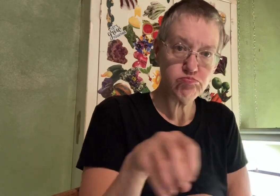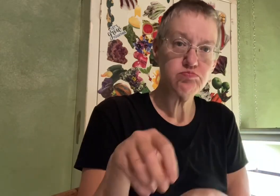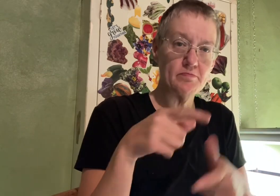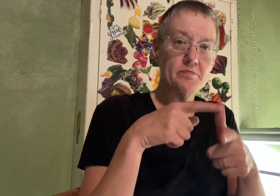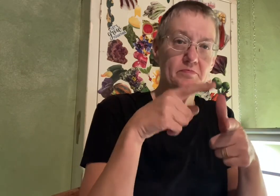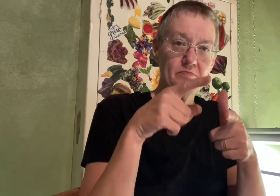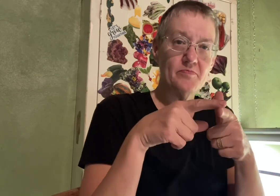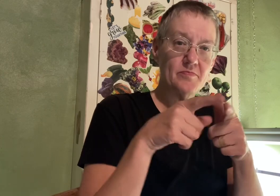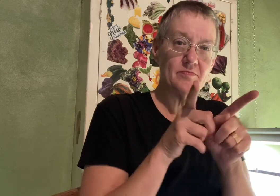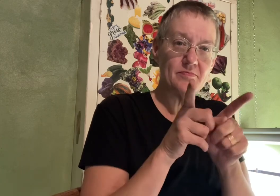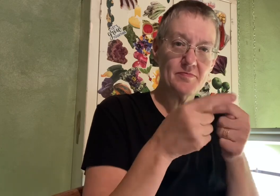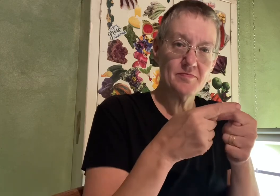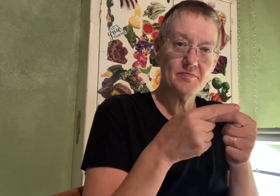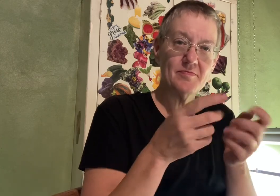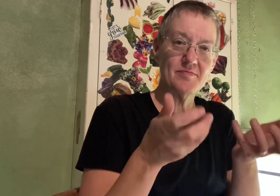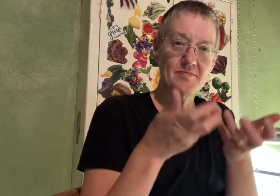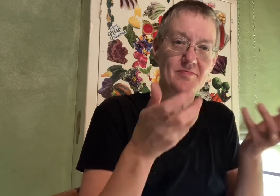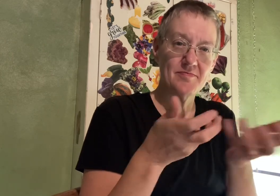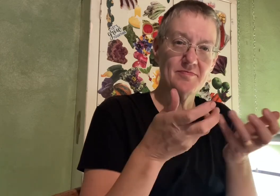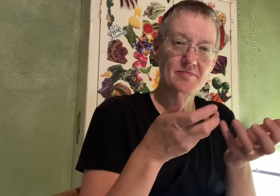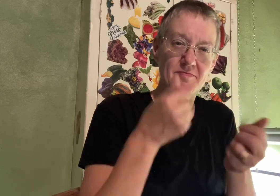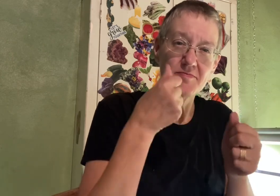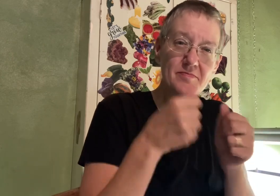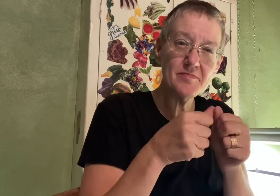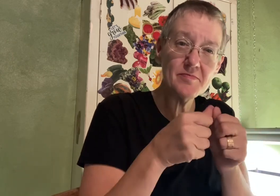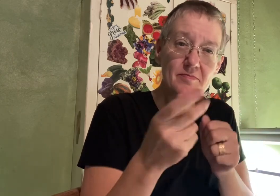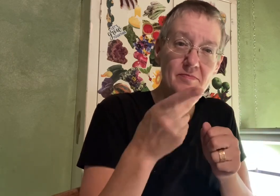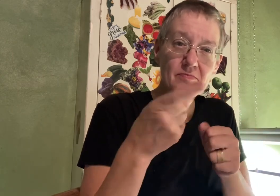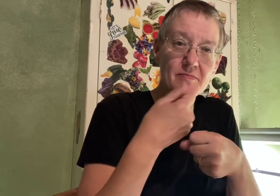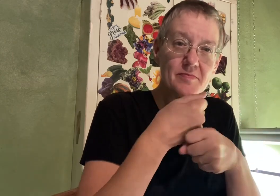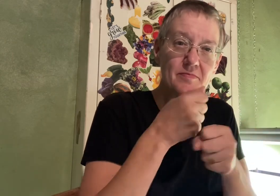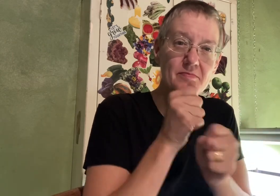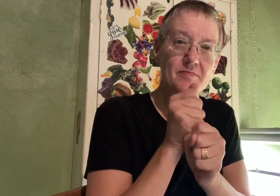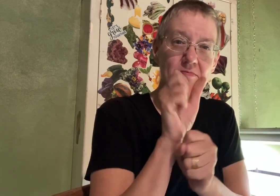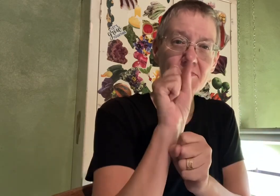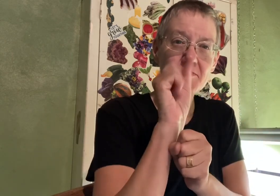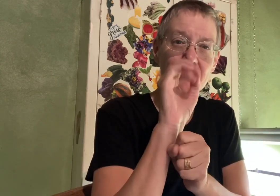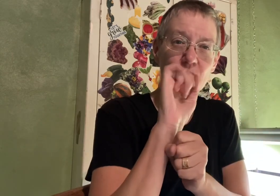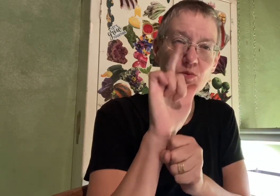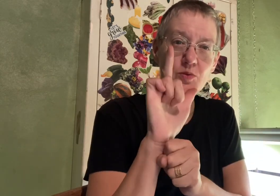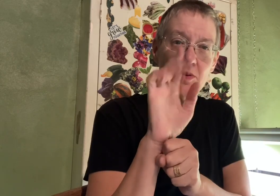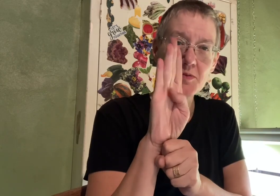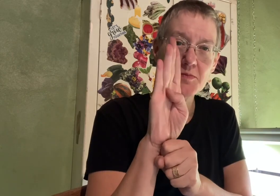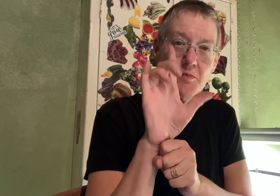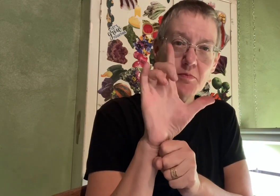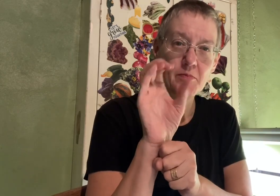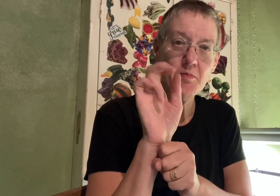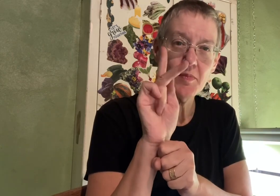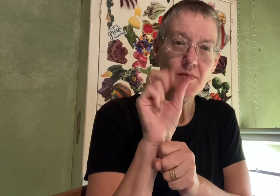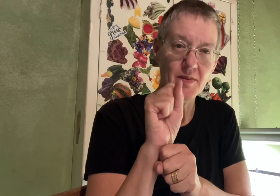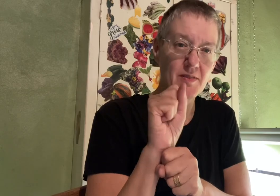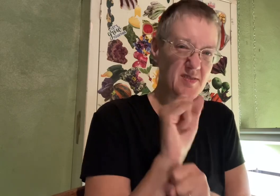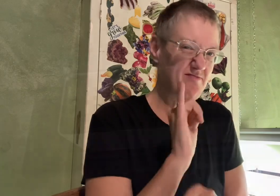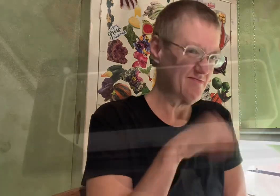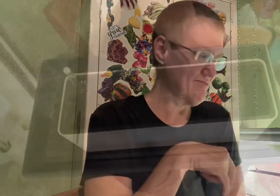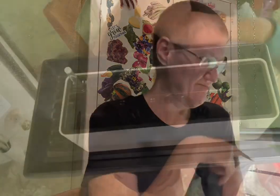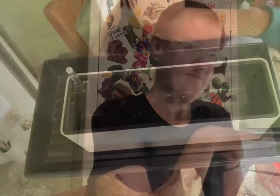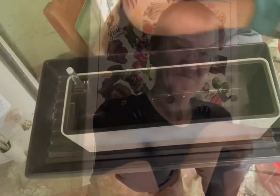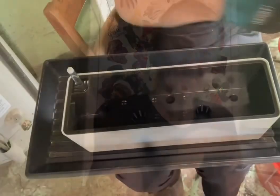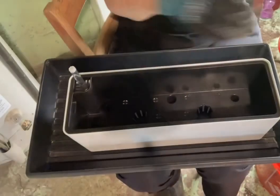First, let's put the soil in there. And then we're going to put the soil block lettuces. Remember when we planted